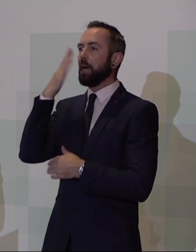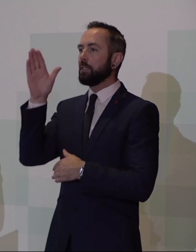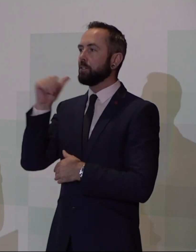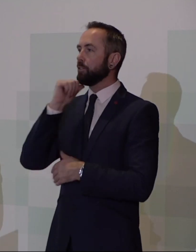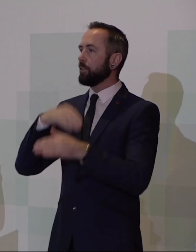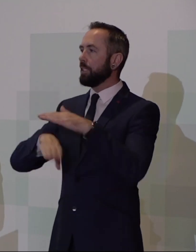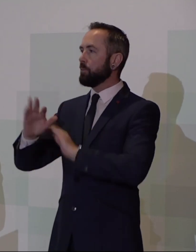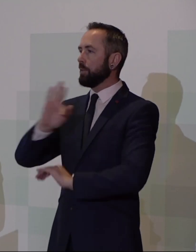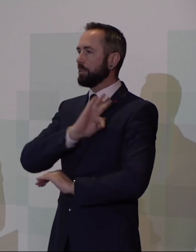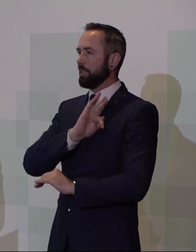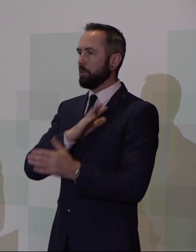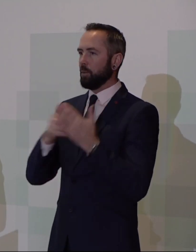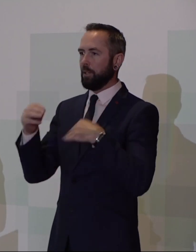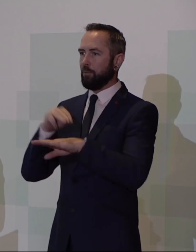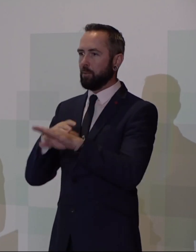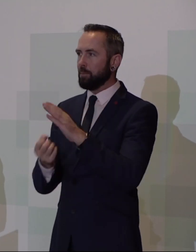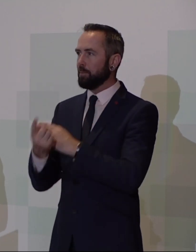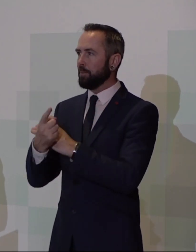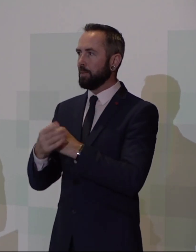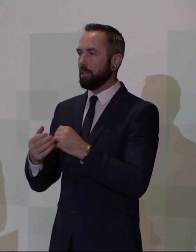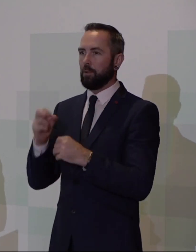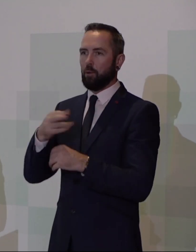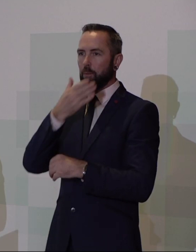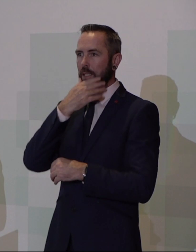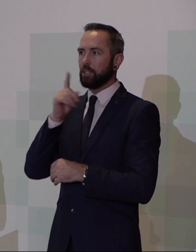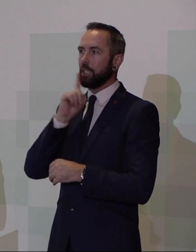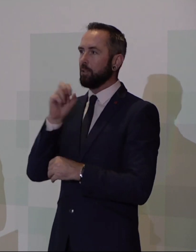limit myself regardless of my gender or the industry.